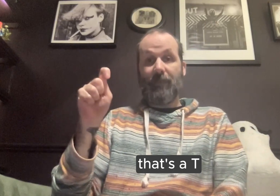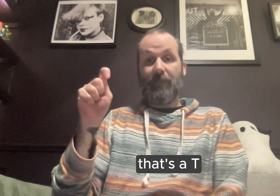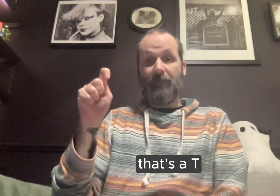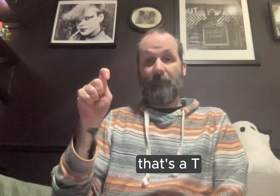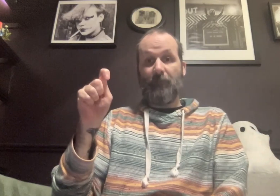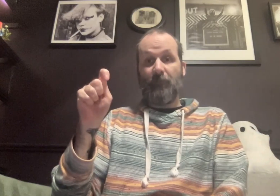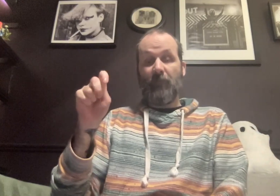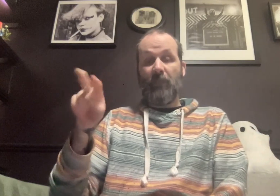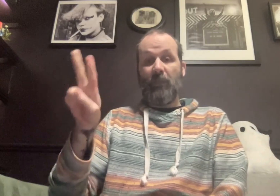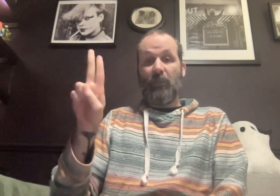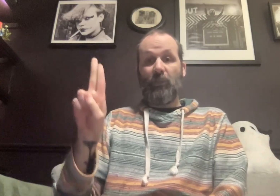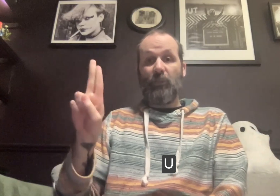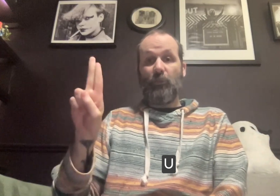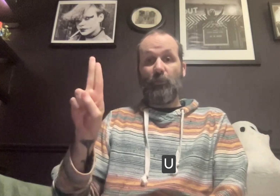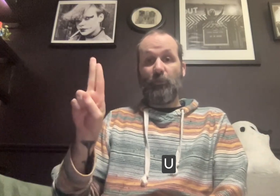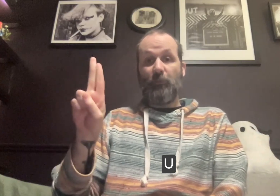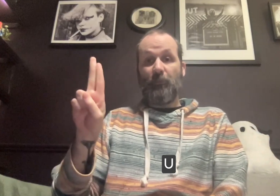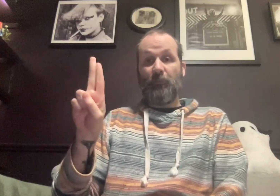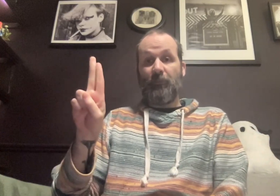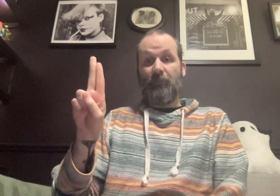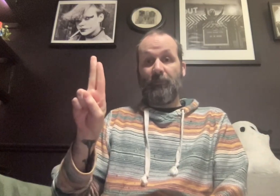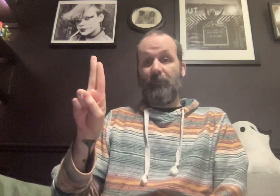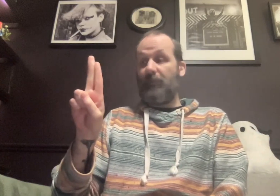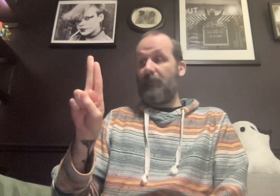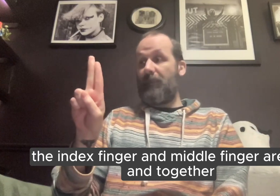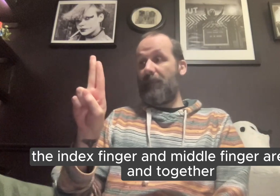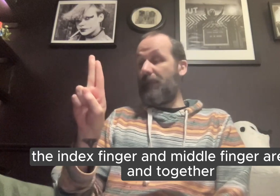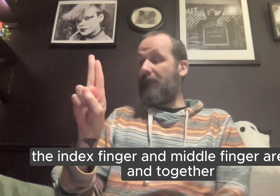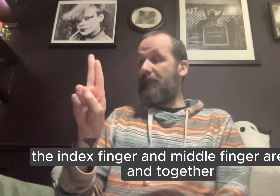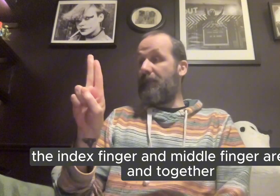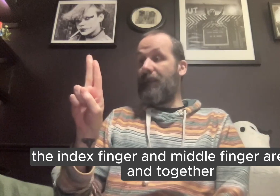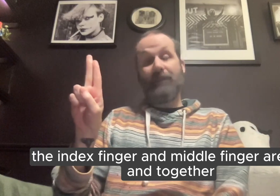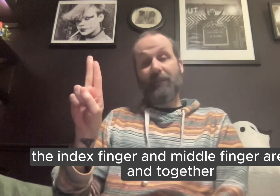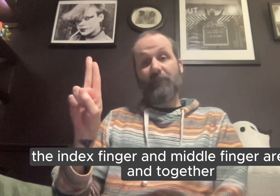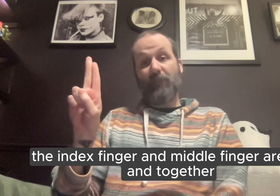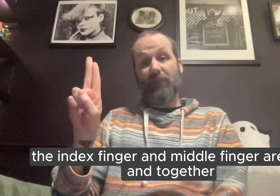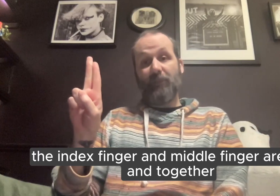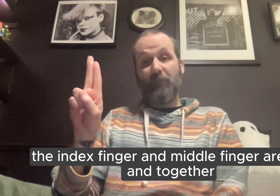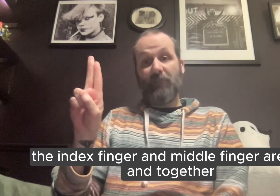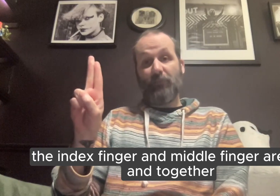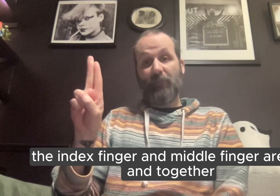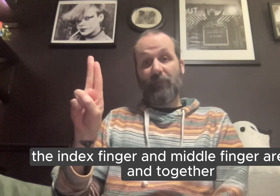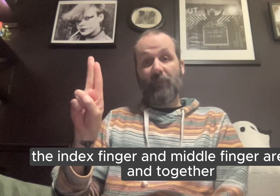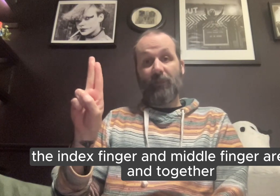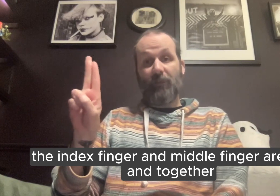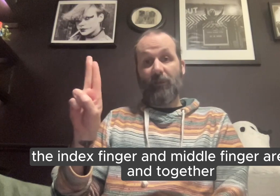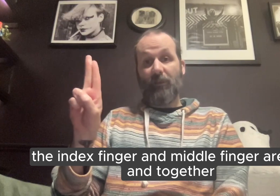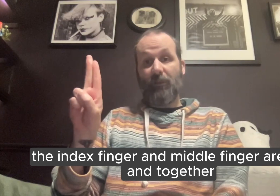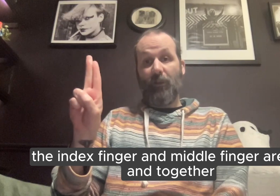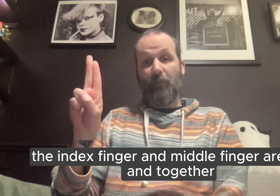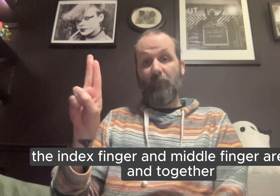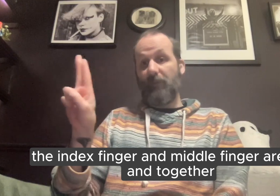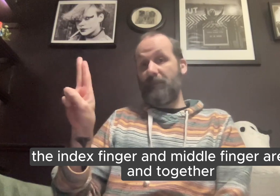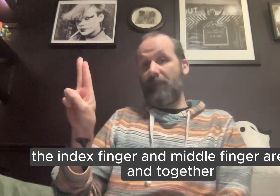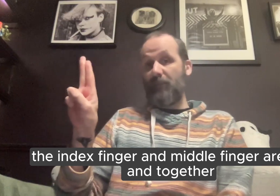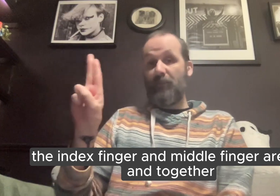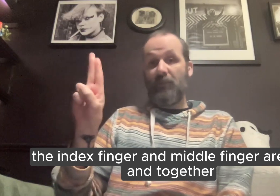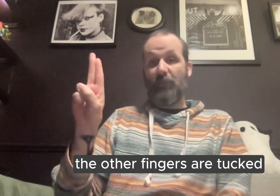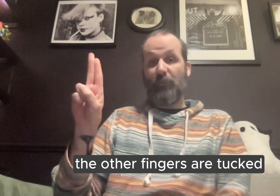T. U, the index finger and middle finger are up and together, the other